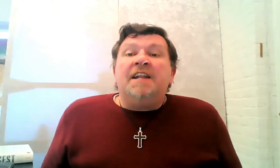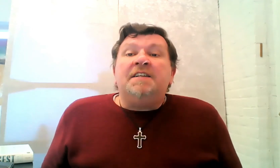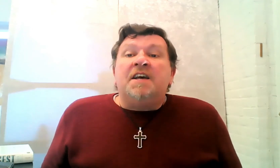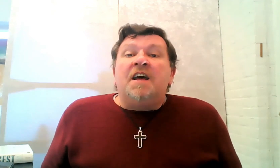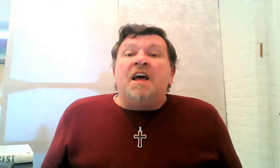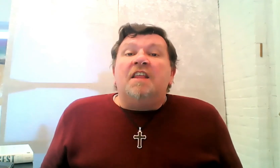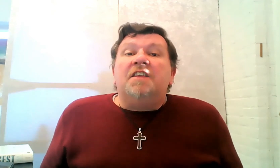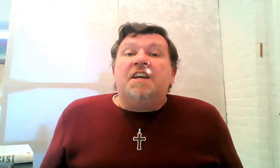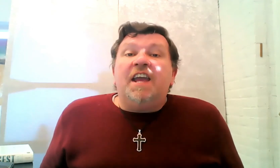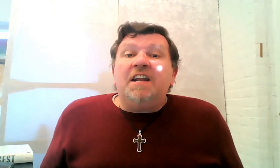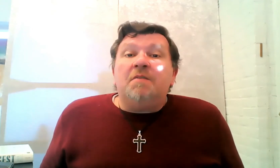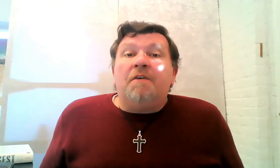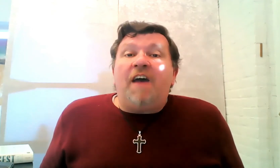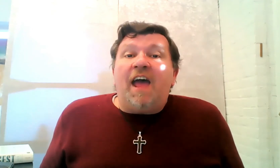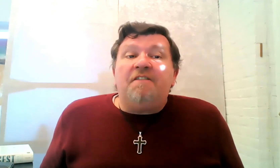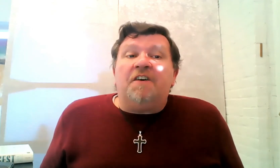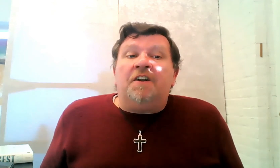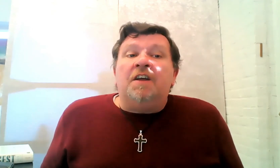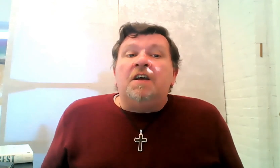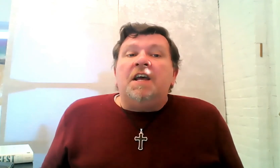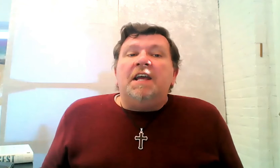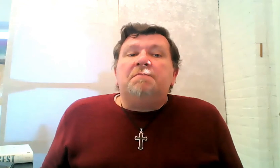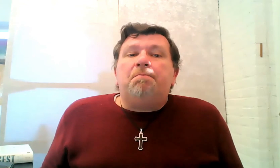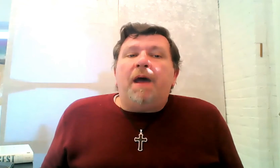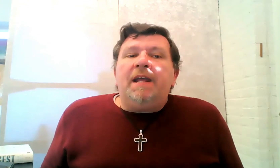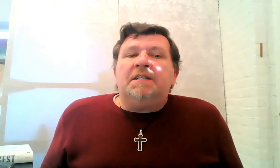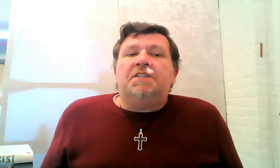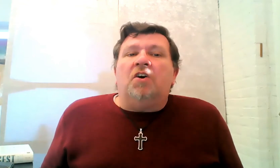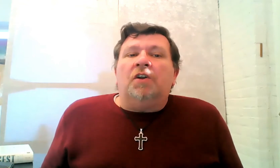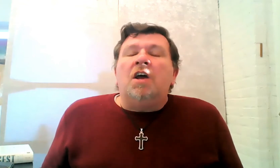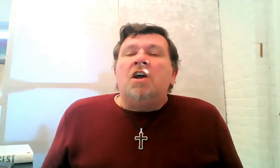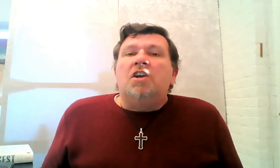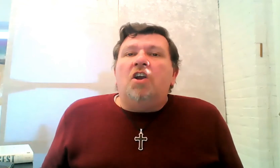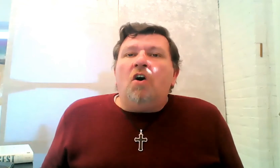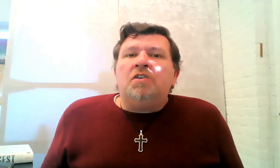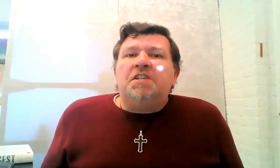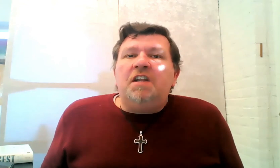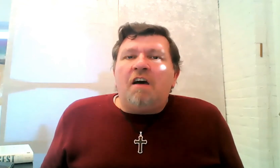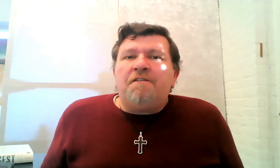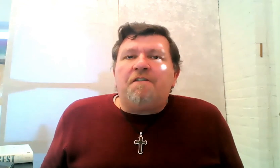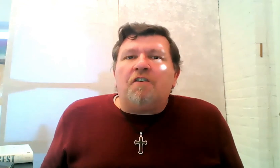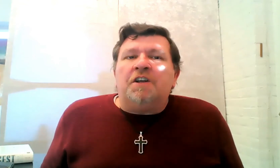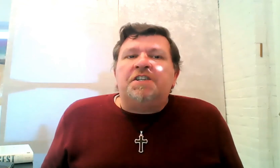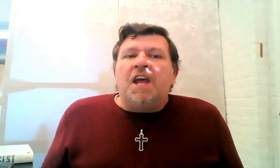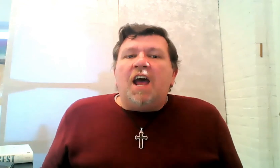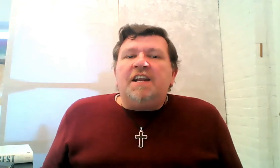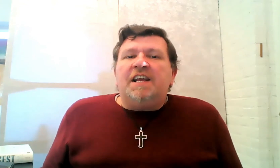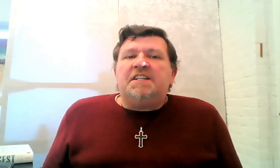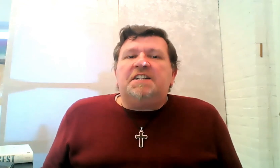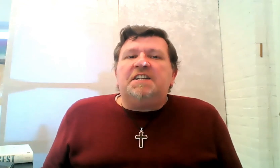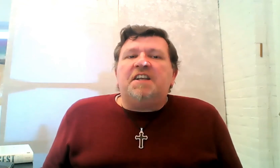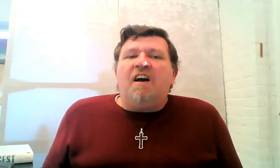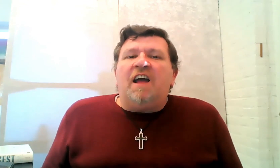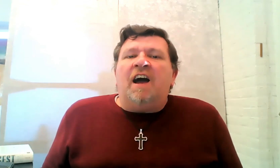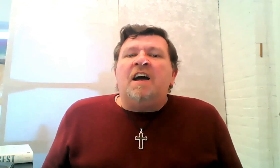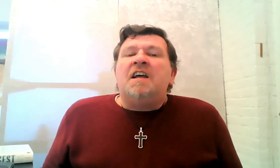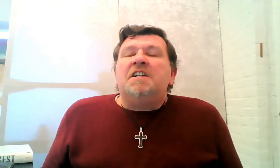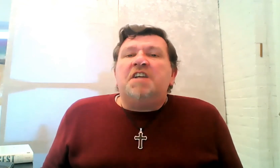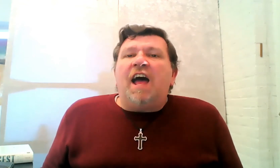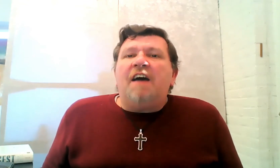And the kingdom of heaven is based on God's love for us and his desire to have